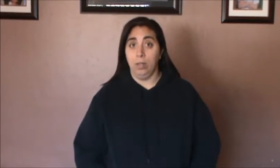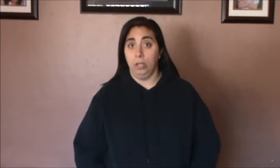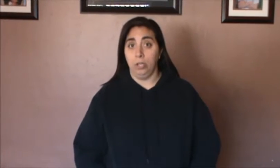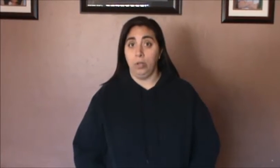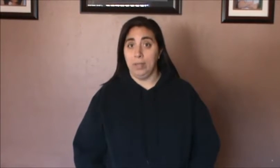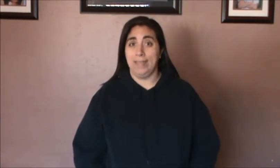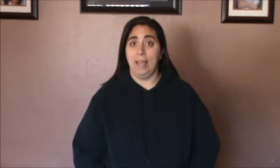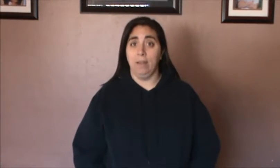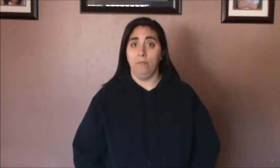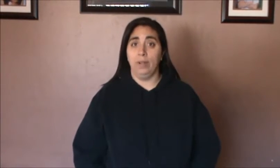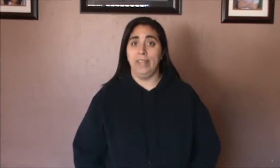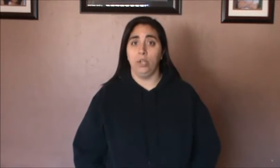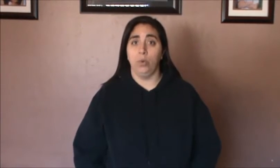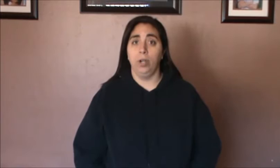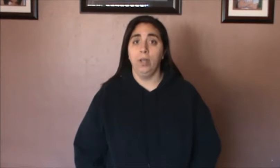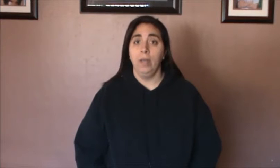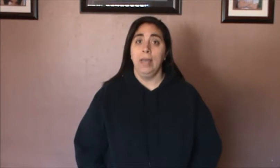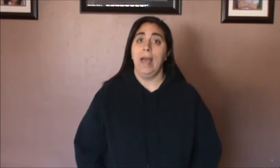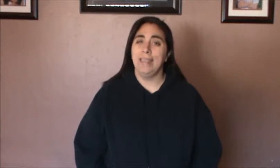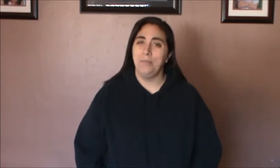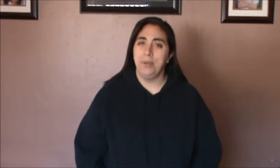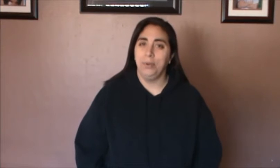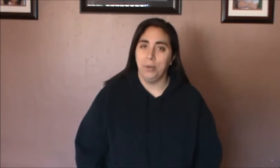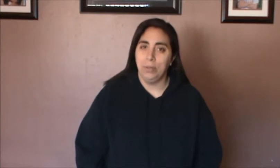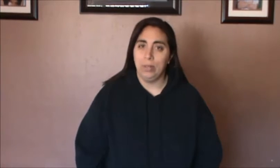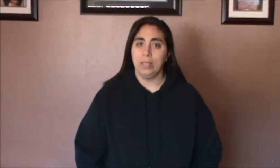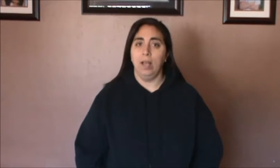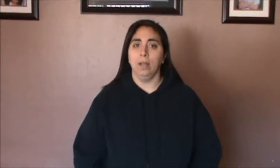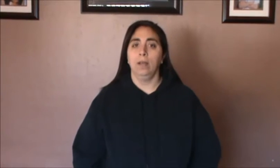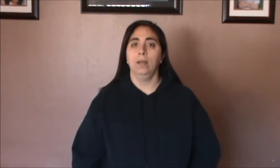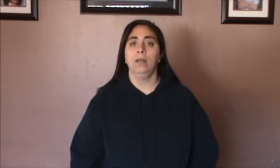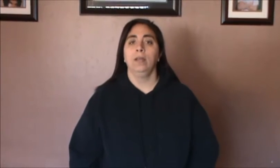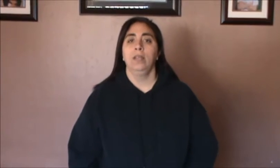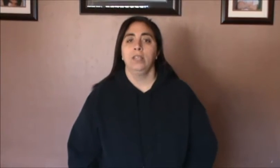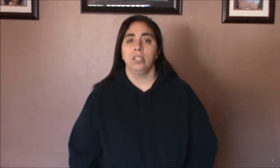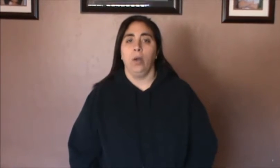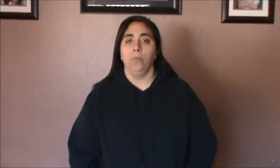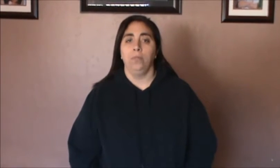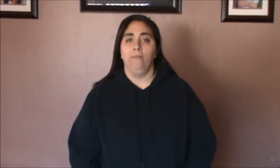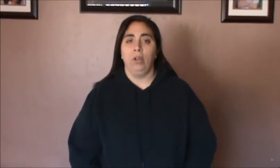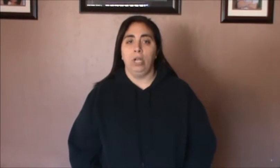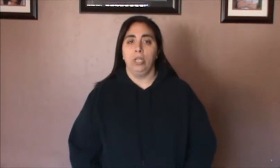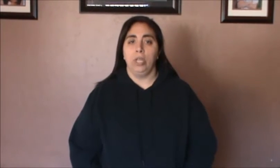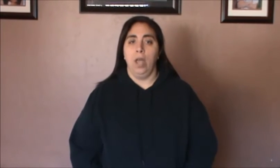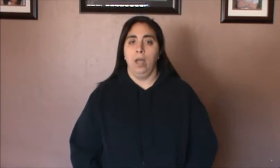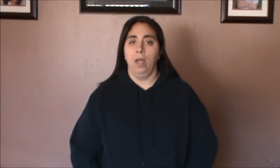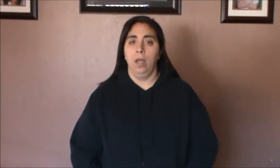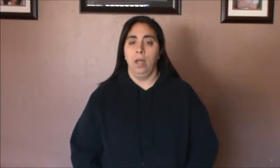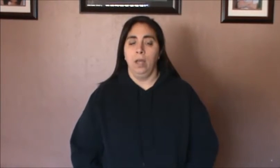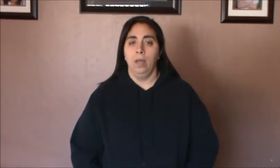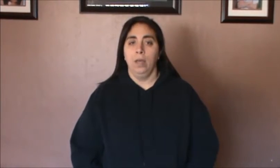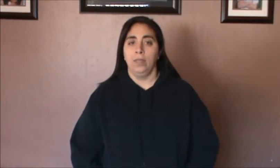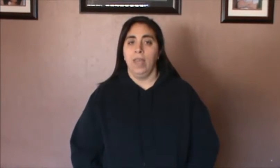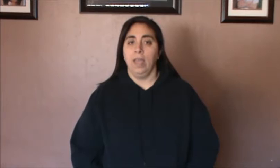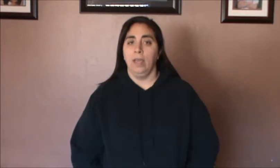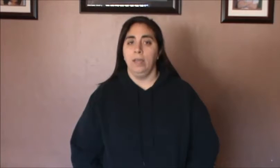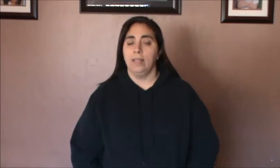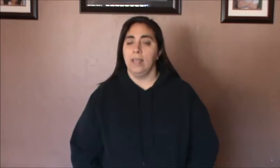I'll show you the sign for each word, and then we will go through the song. So the first thing it says